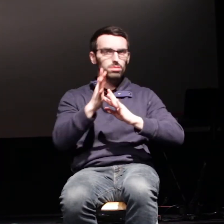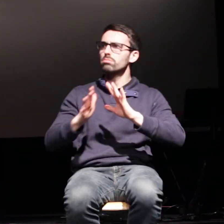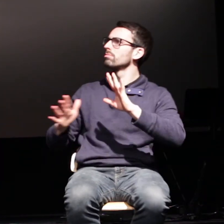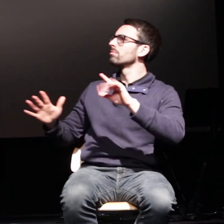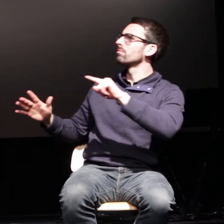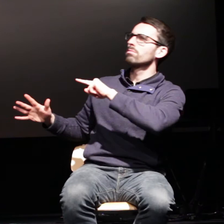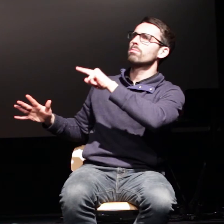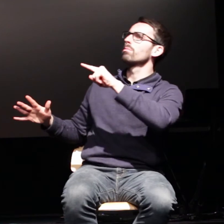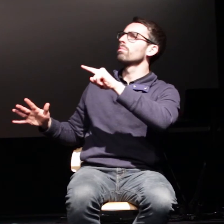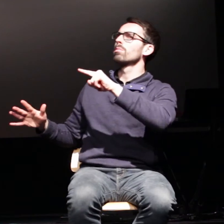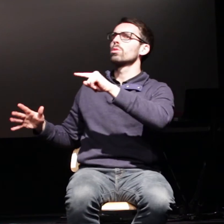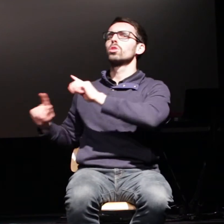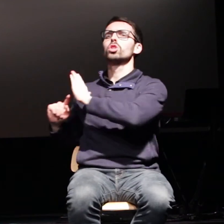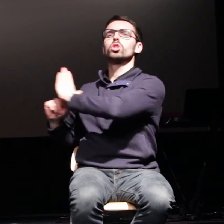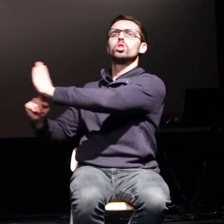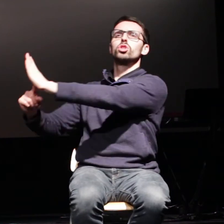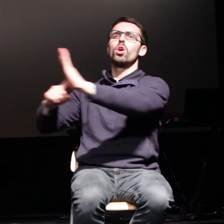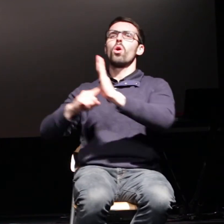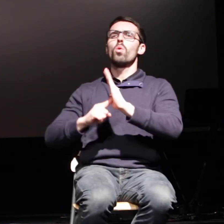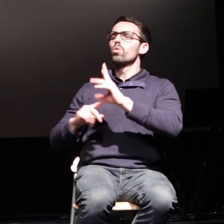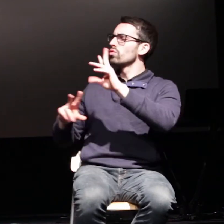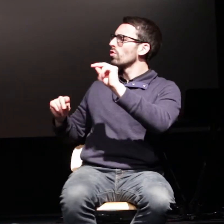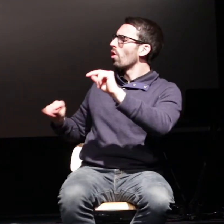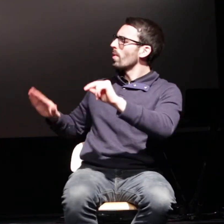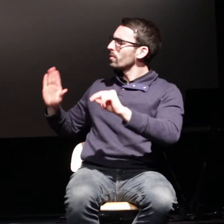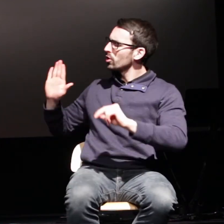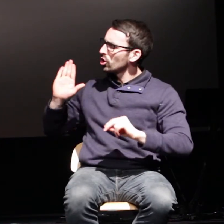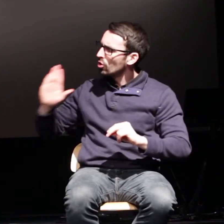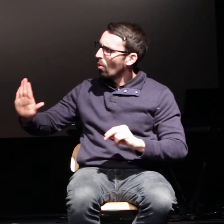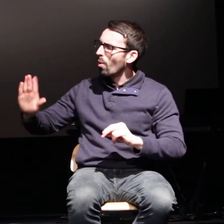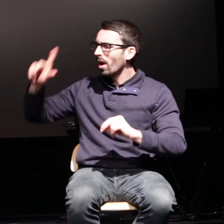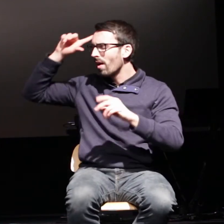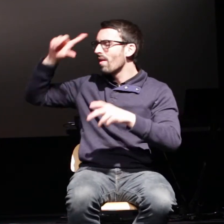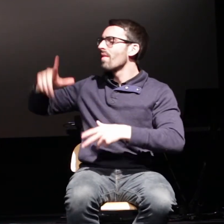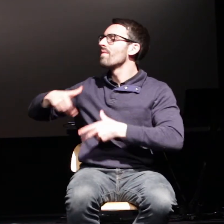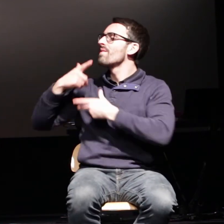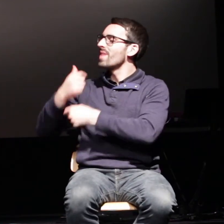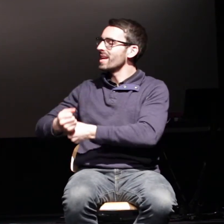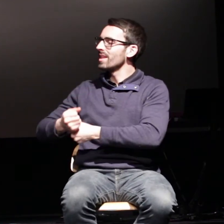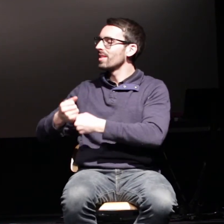understand something. He says, no, it was your faith that made you well.